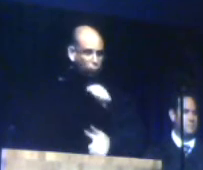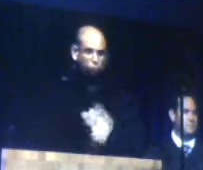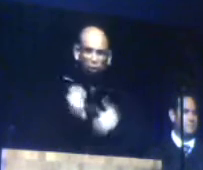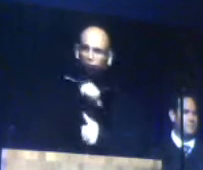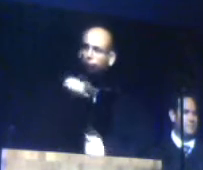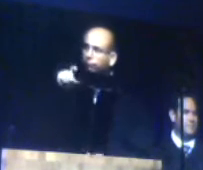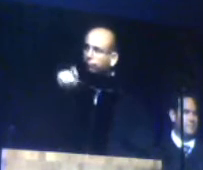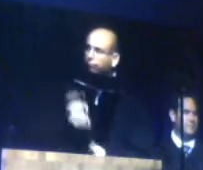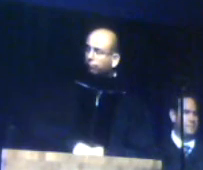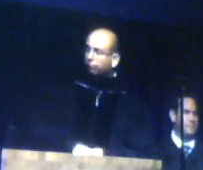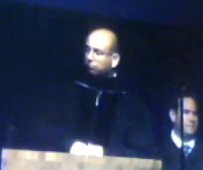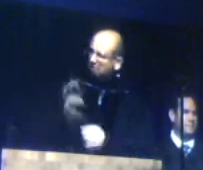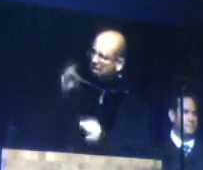Or just complain amongst each other?